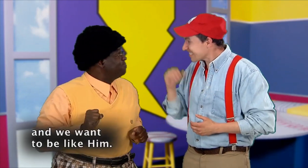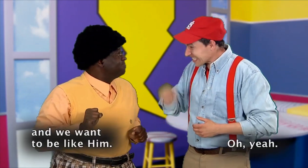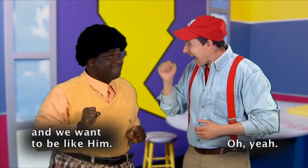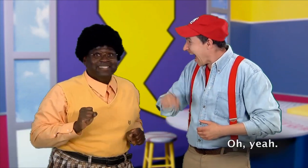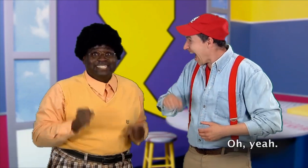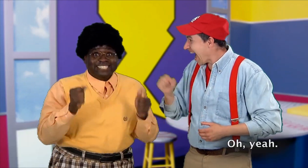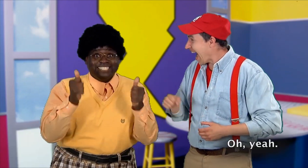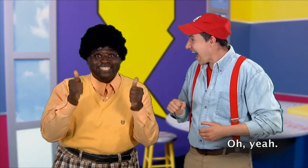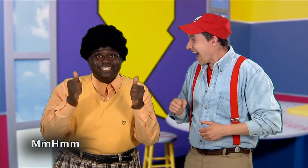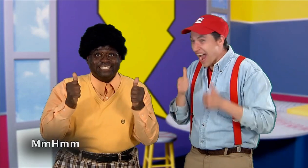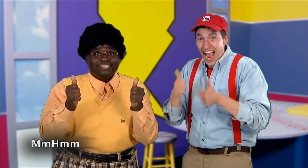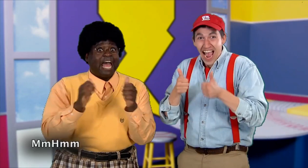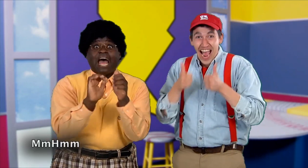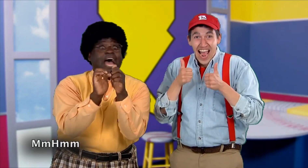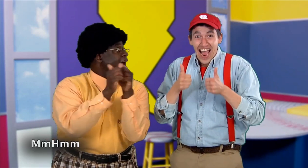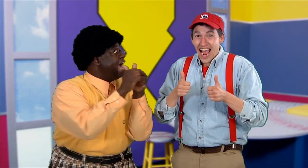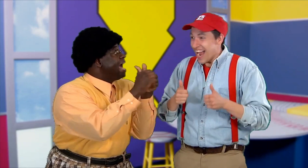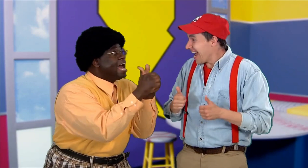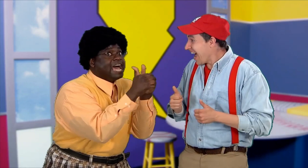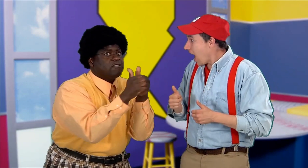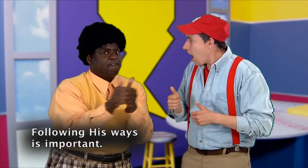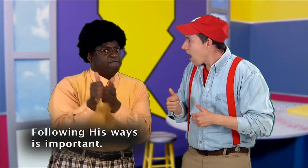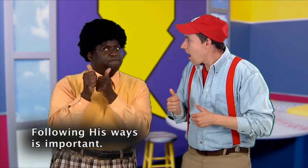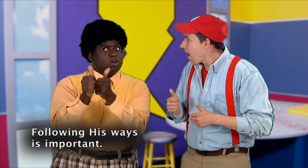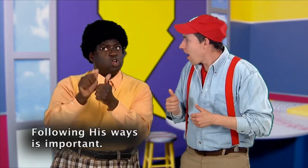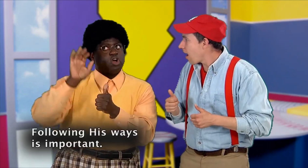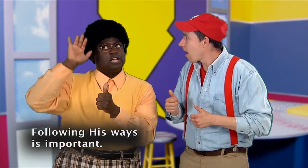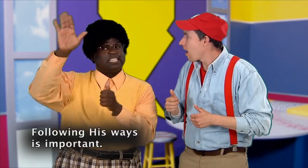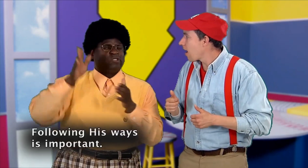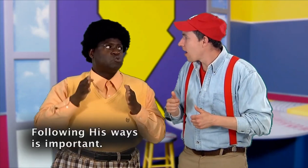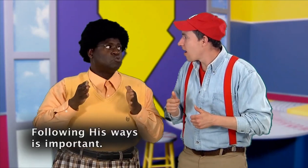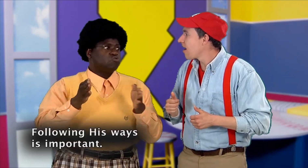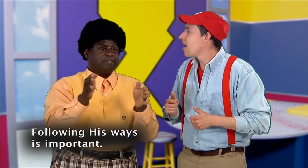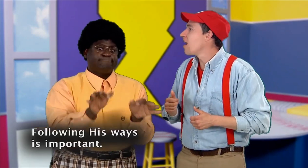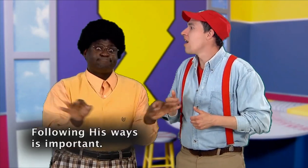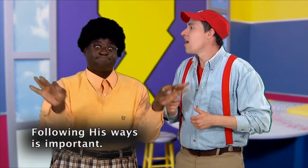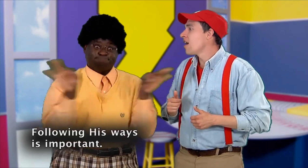Oh, yeah. Yeah. Following his ways